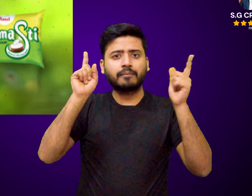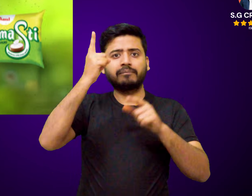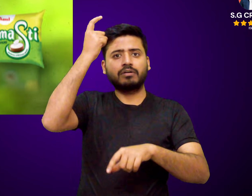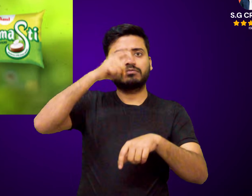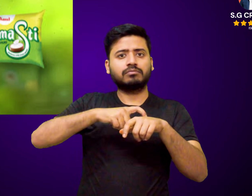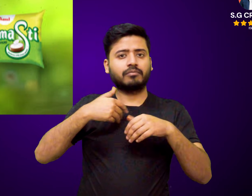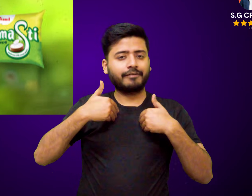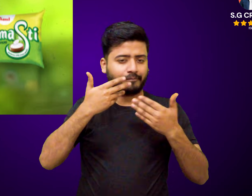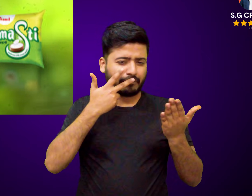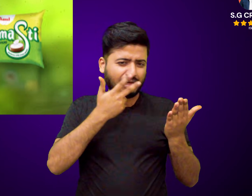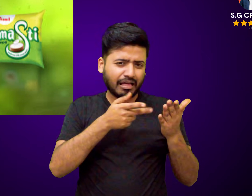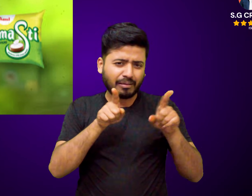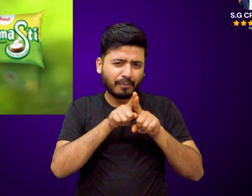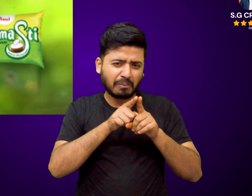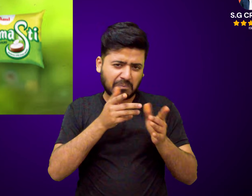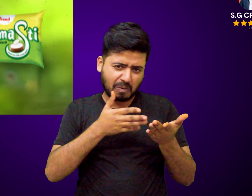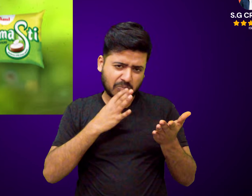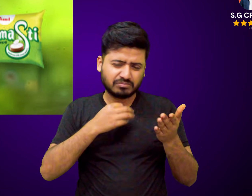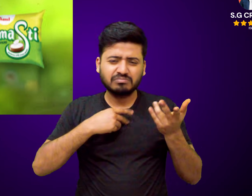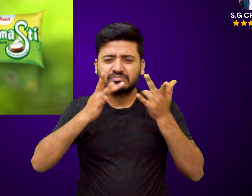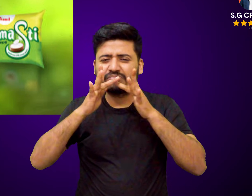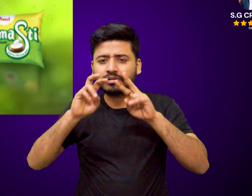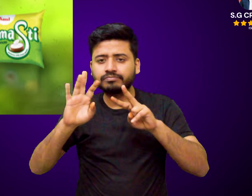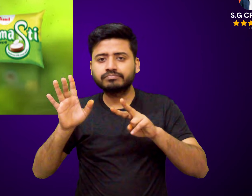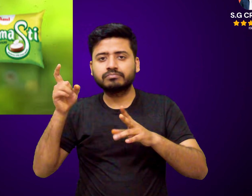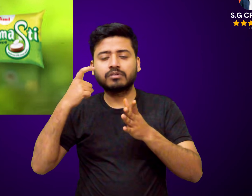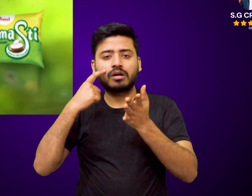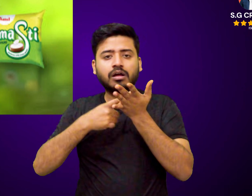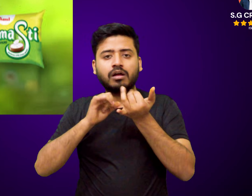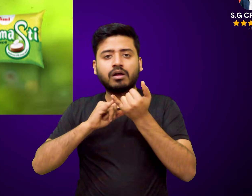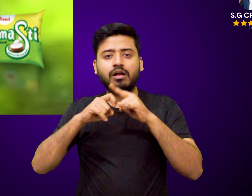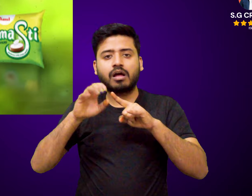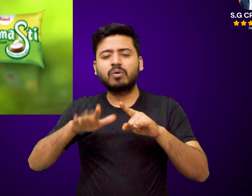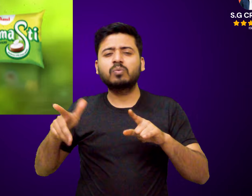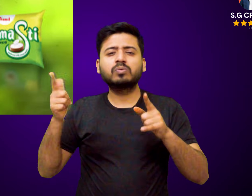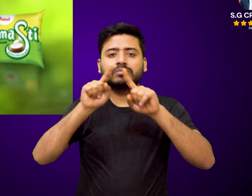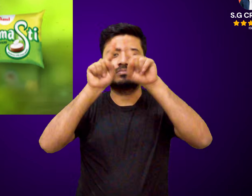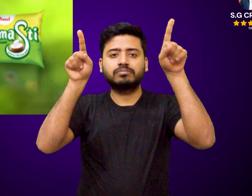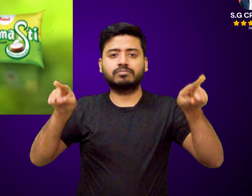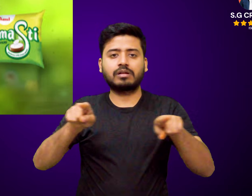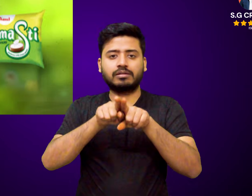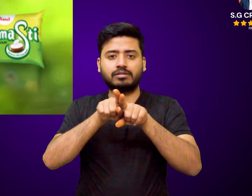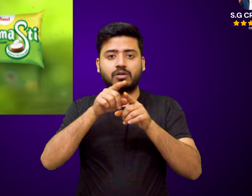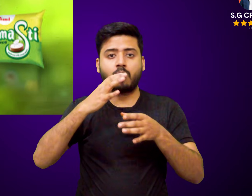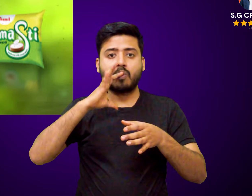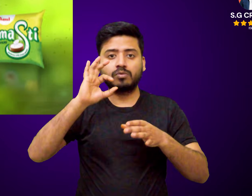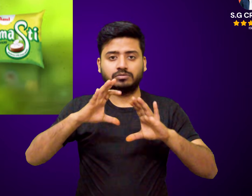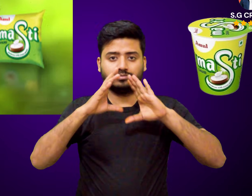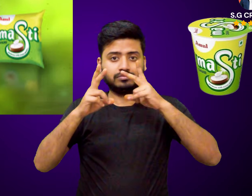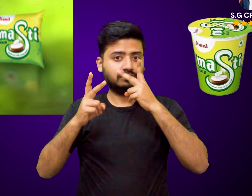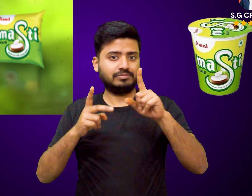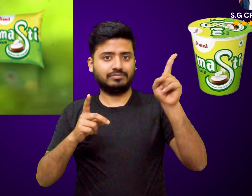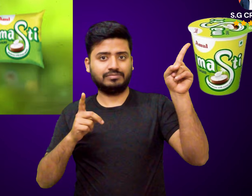high microbial counts, were likely due to temperature abuse or poor handling during transportation rather than a factory